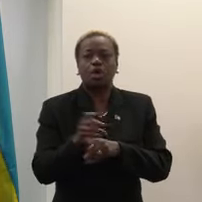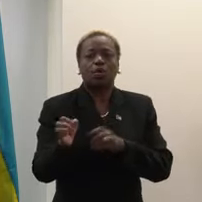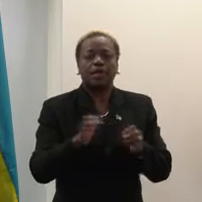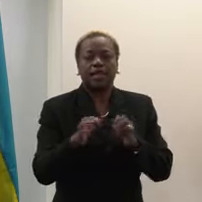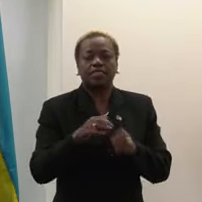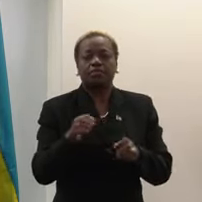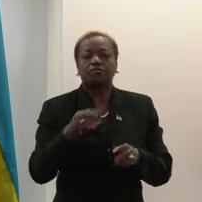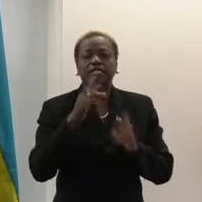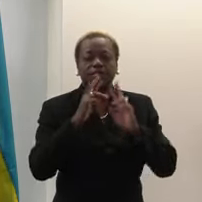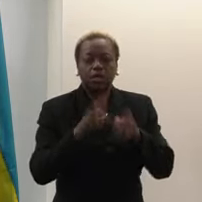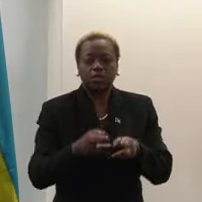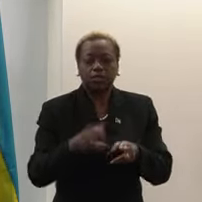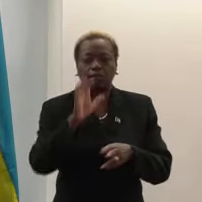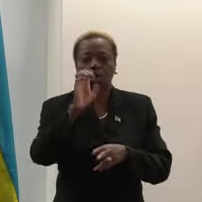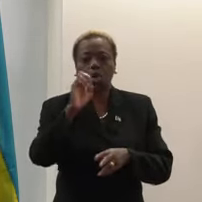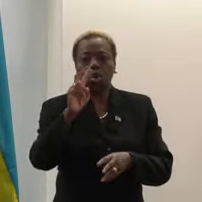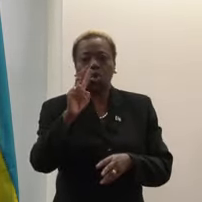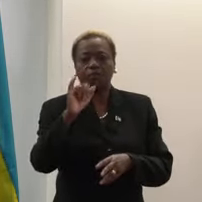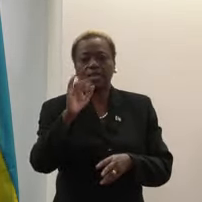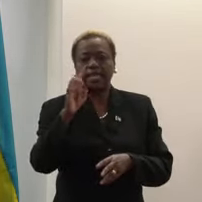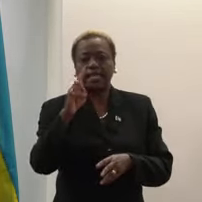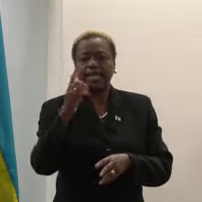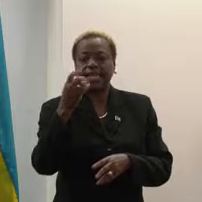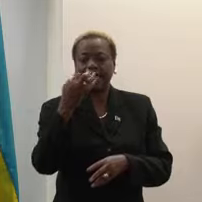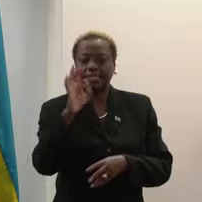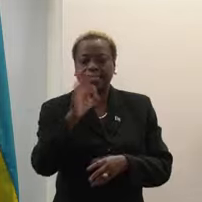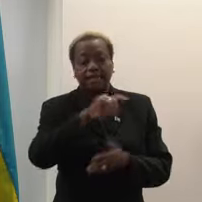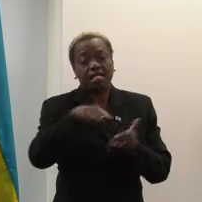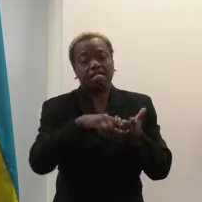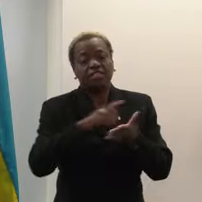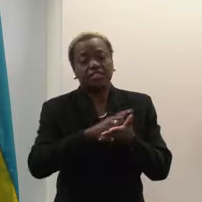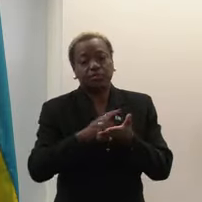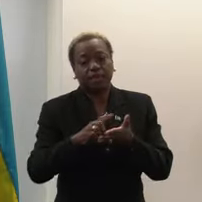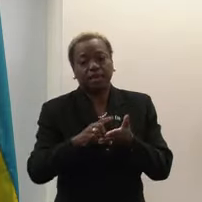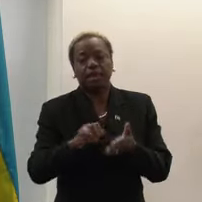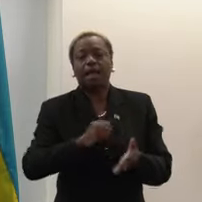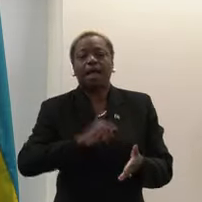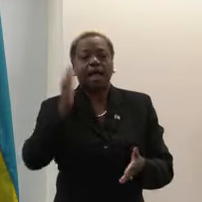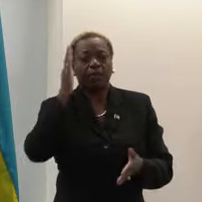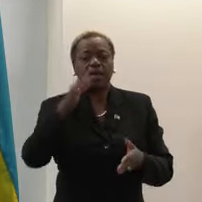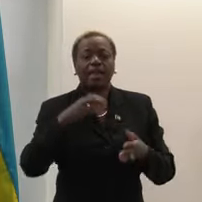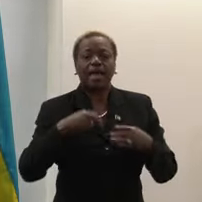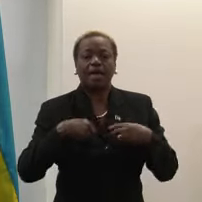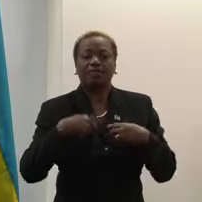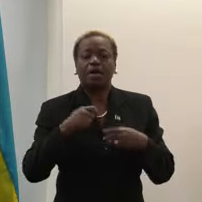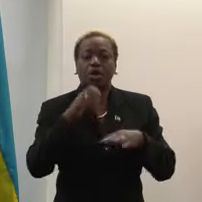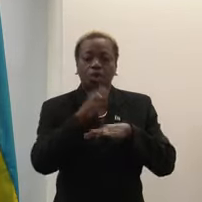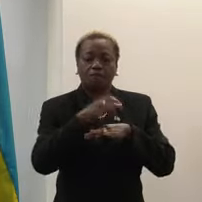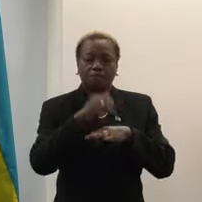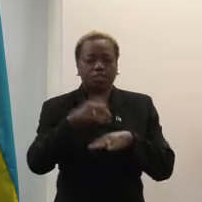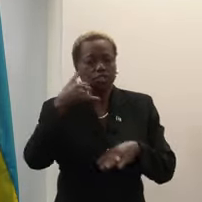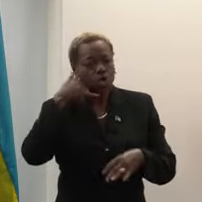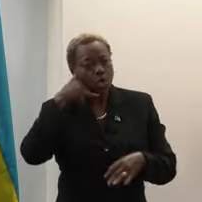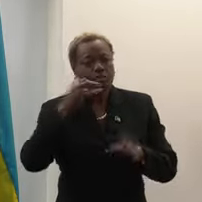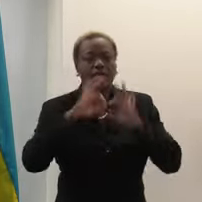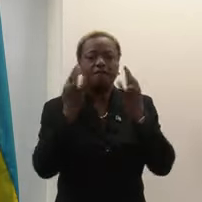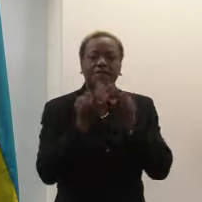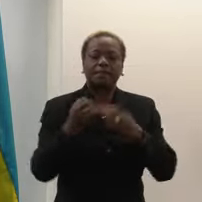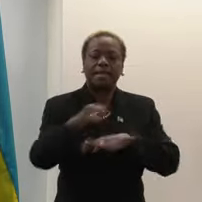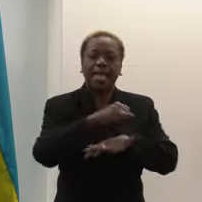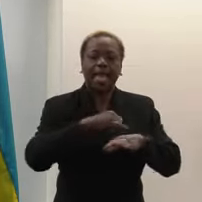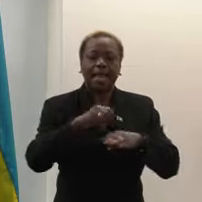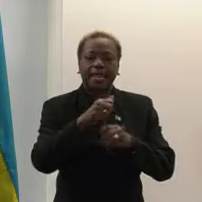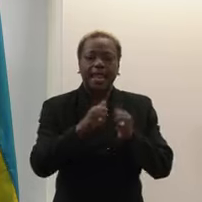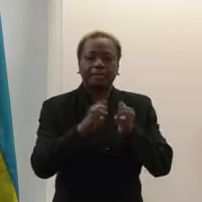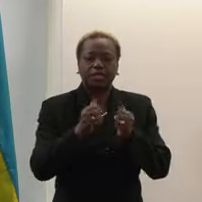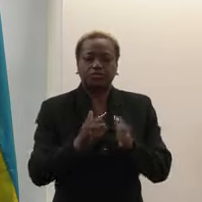of COVID-19. This week, I will hold a conference call with Family Island administrators to get